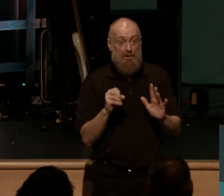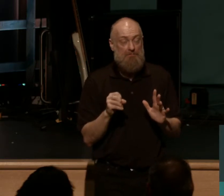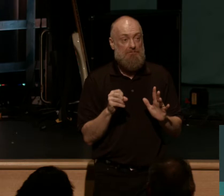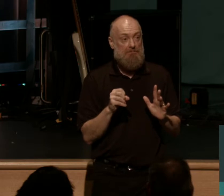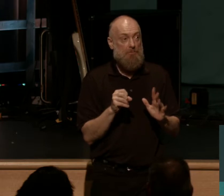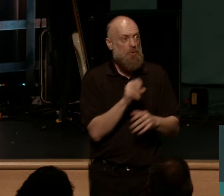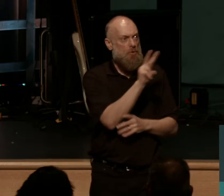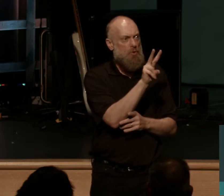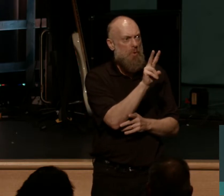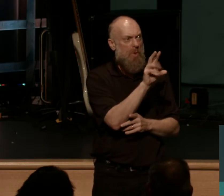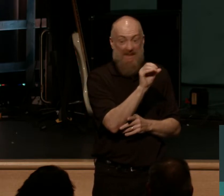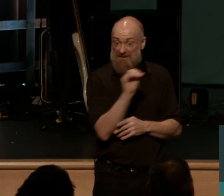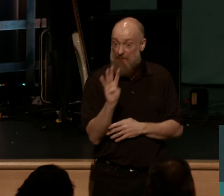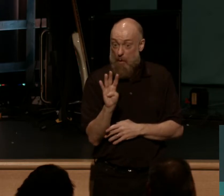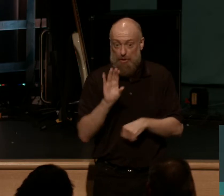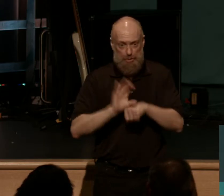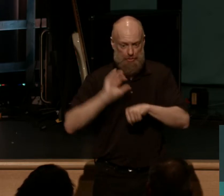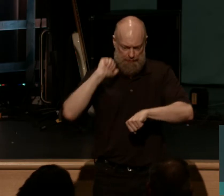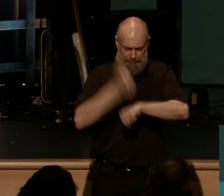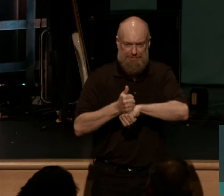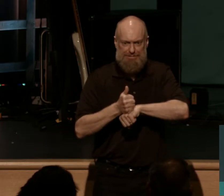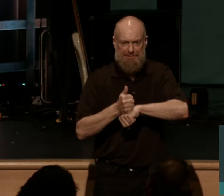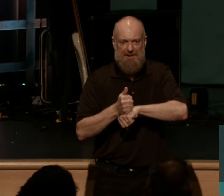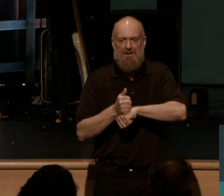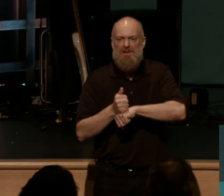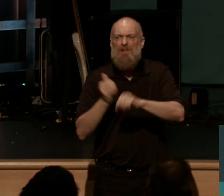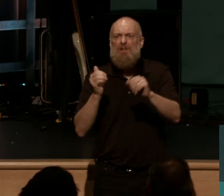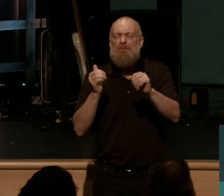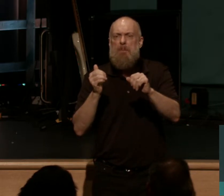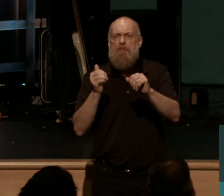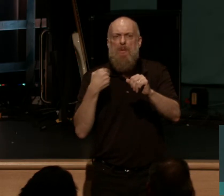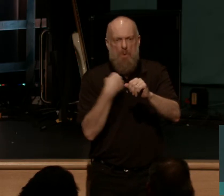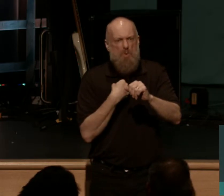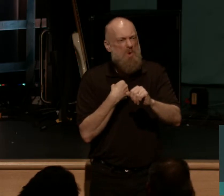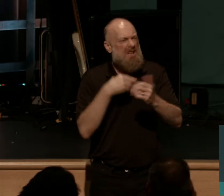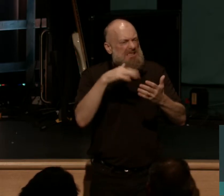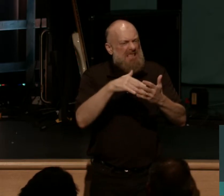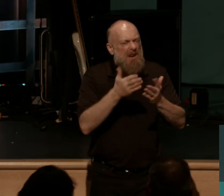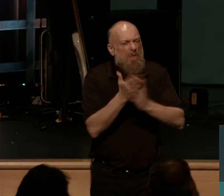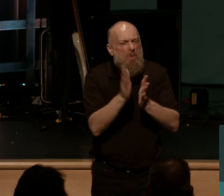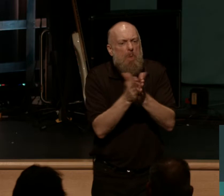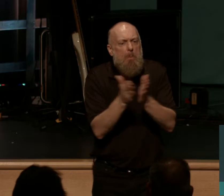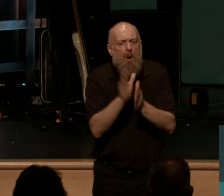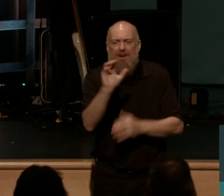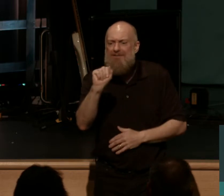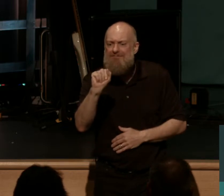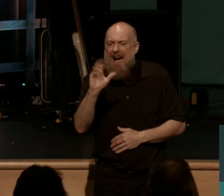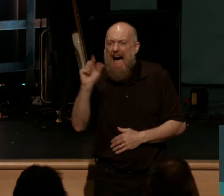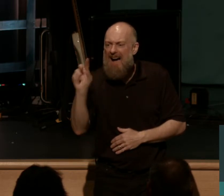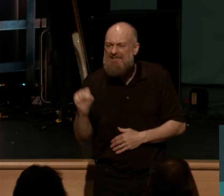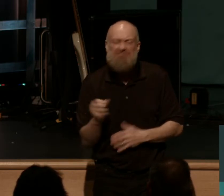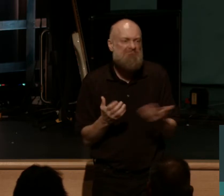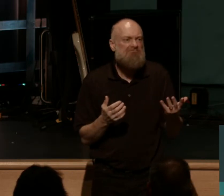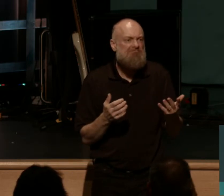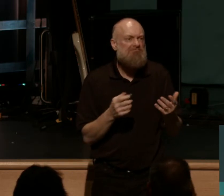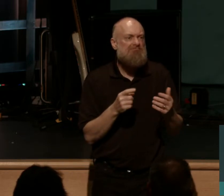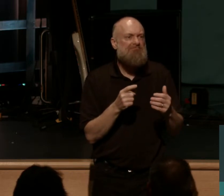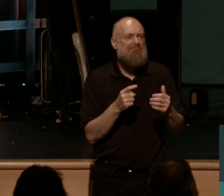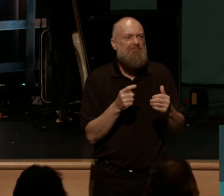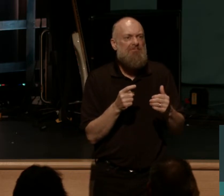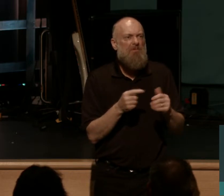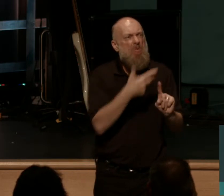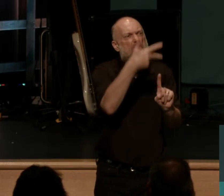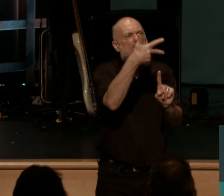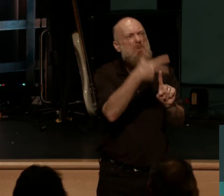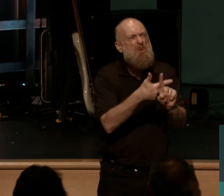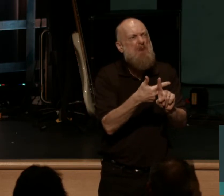in 2004, we were in a small series in Acts. I think we had six messages we did. It was like the first 3 months or